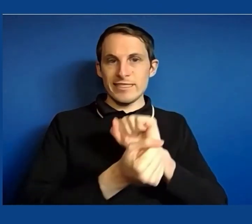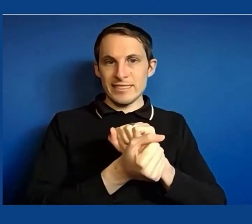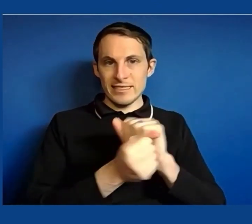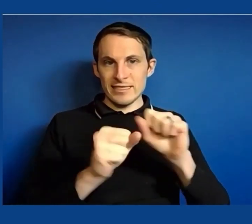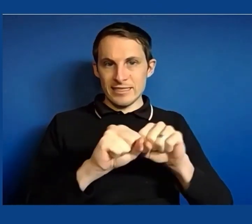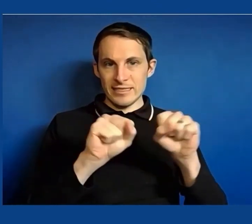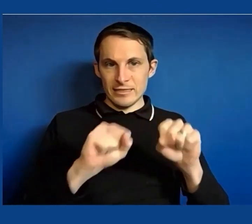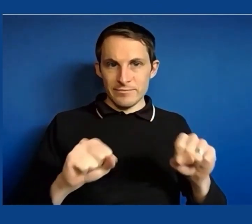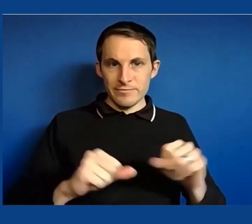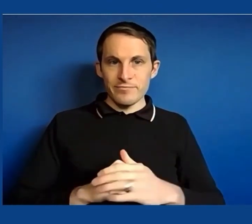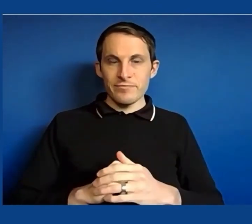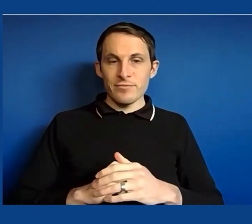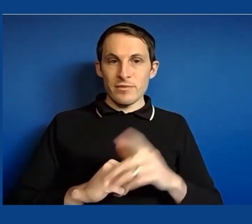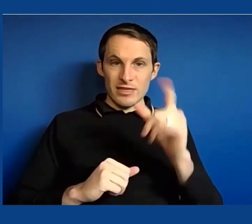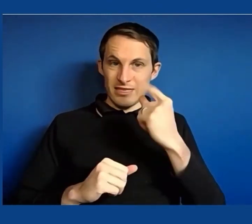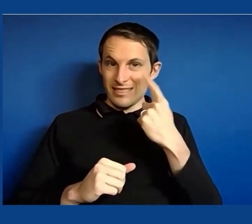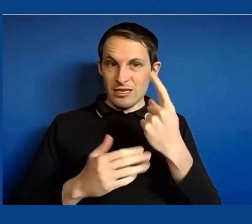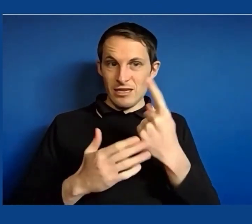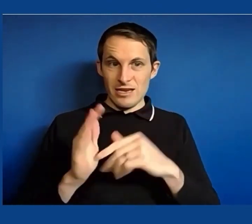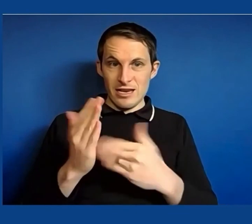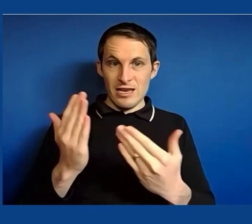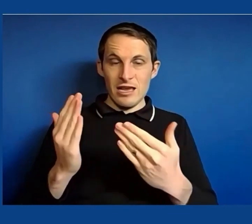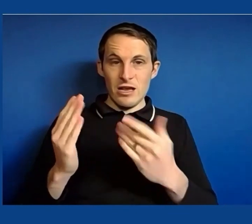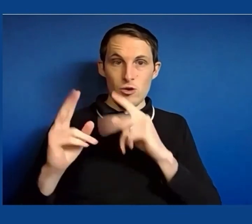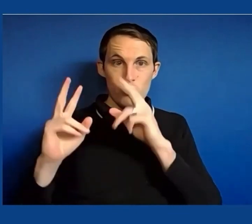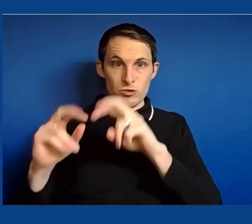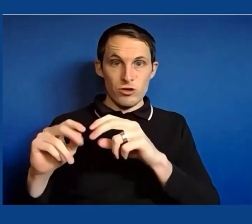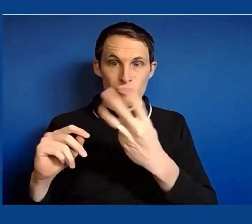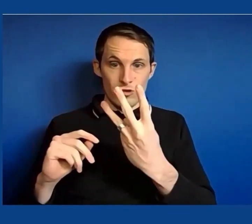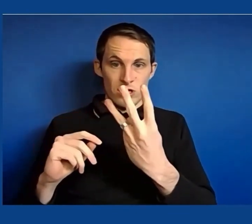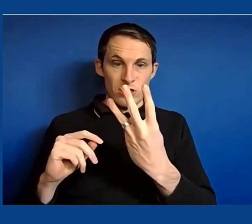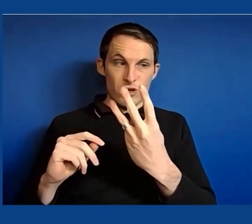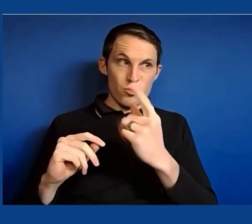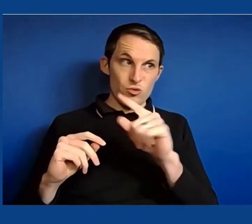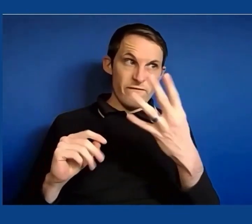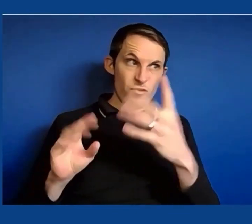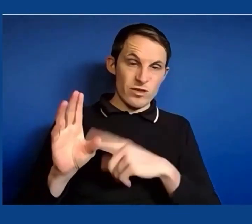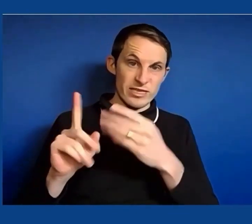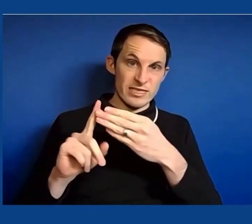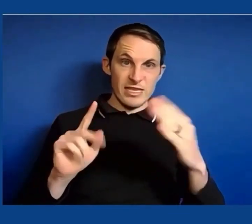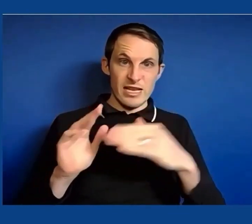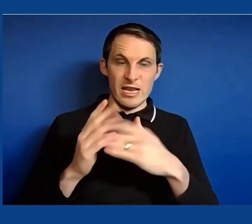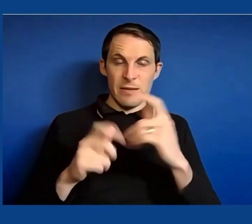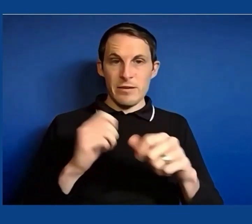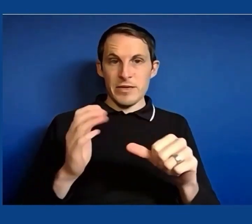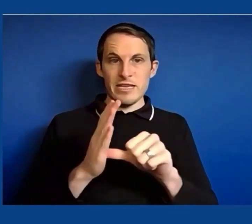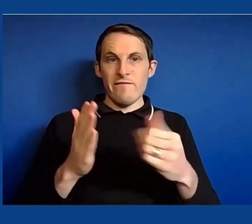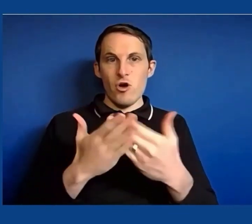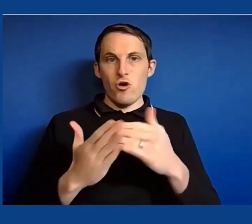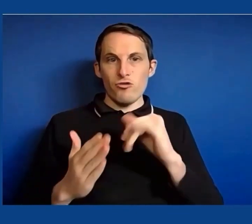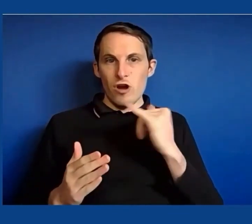only been 3 or 4 years since that Royal Commission, and they've gone tough on crime, and